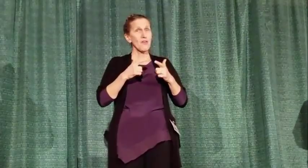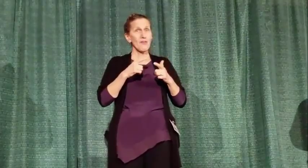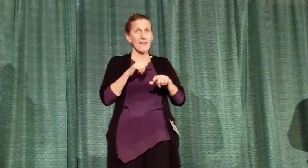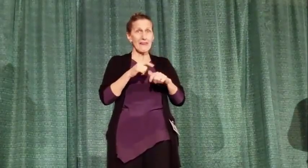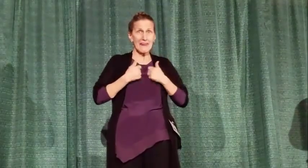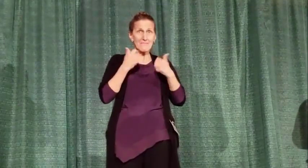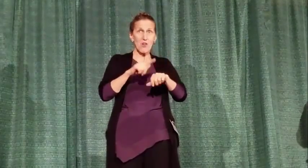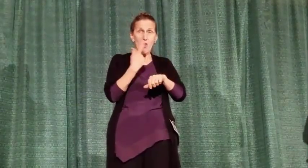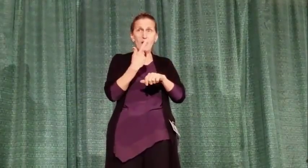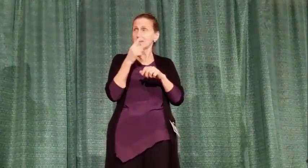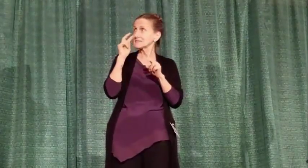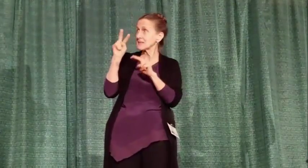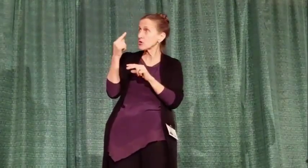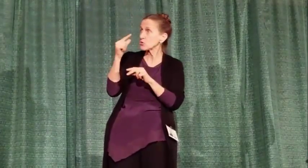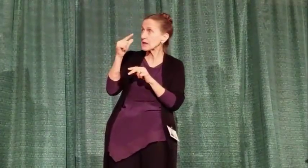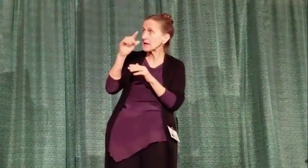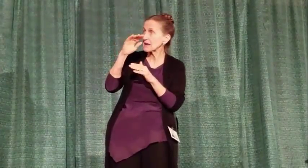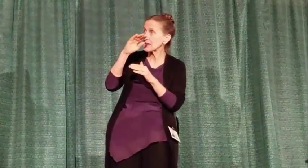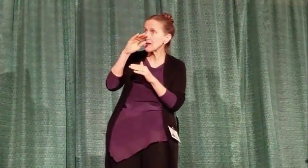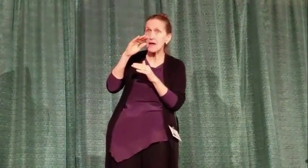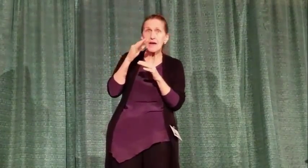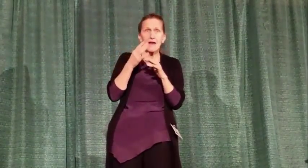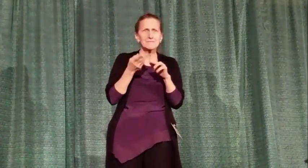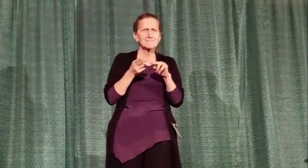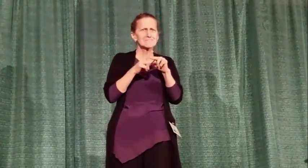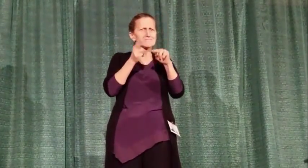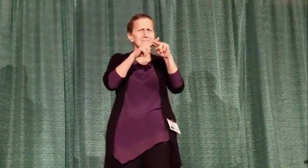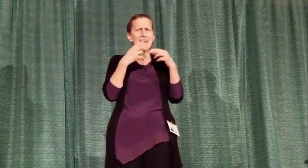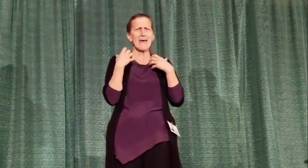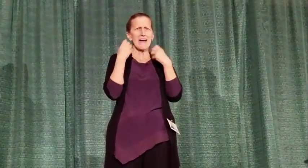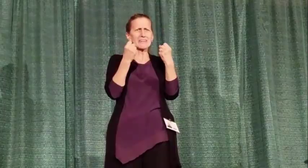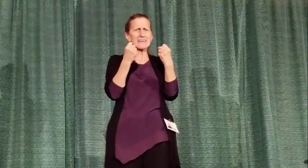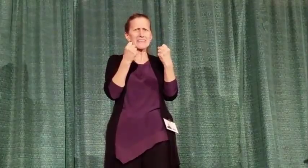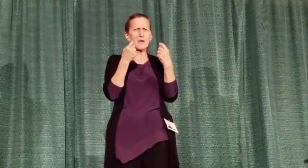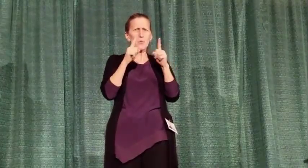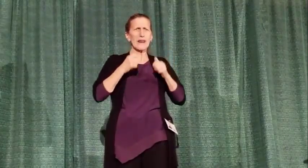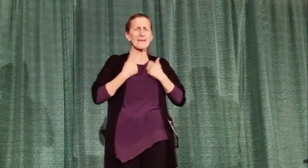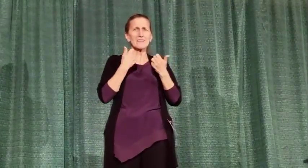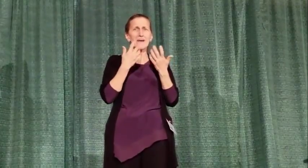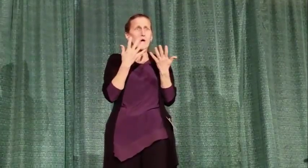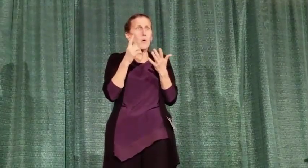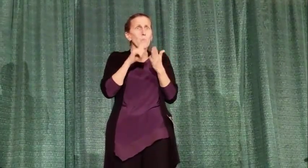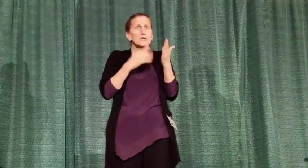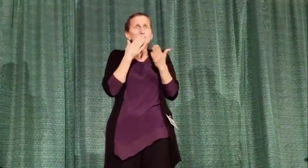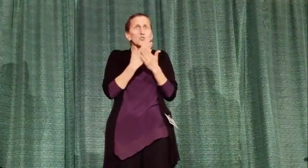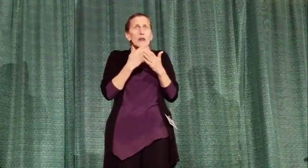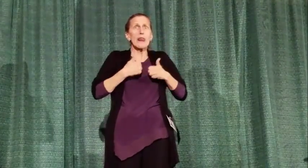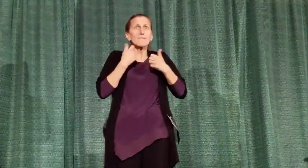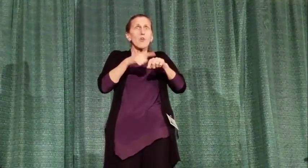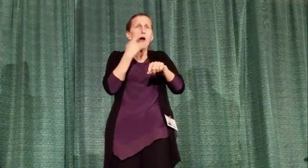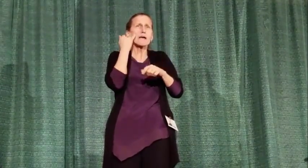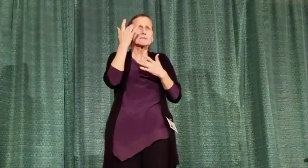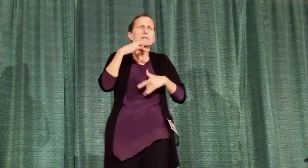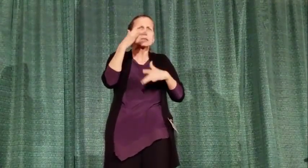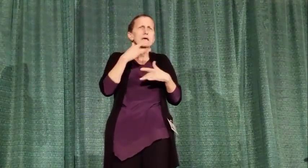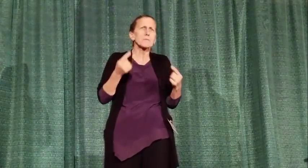you can see from the green curve, they're healthy living longer. What good is it to live a little longer as an American if you're sickly and you're in